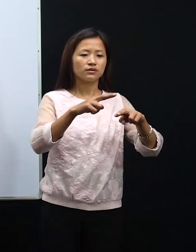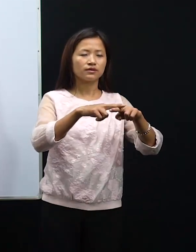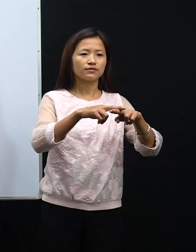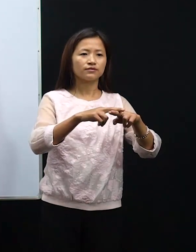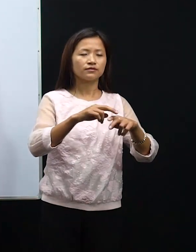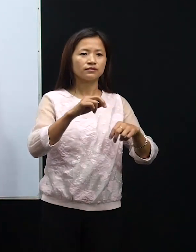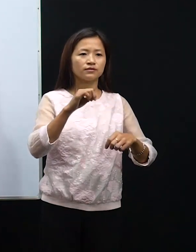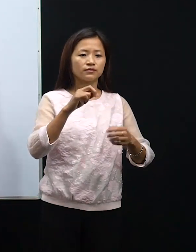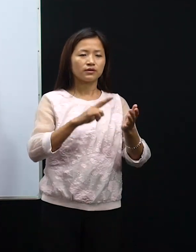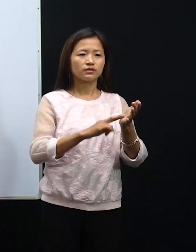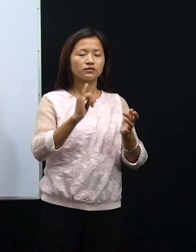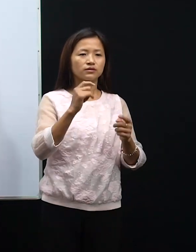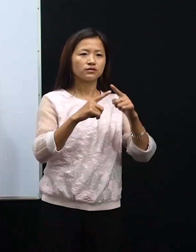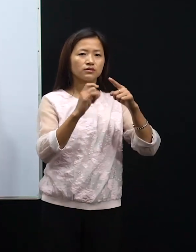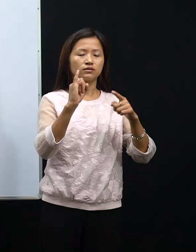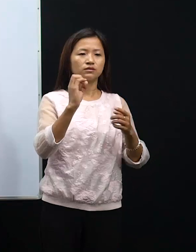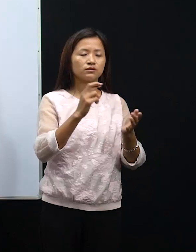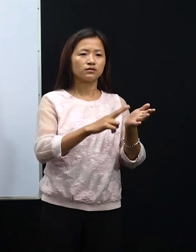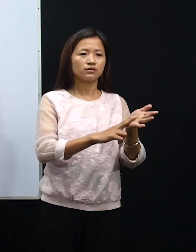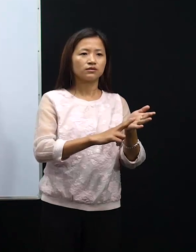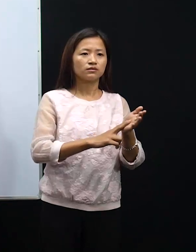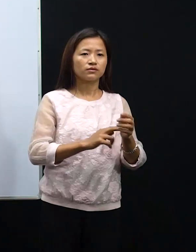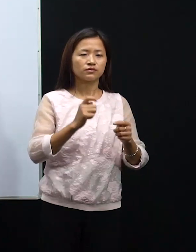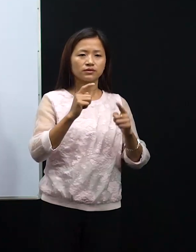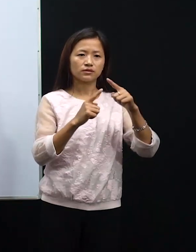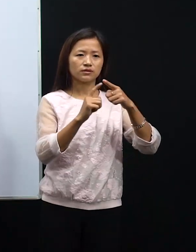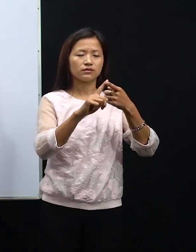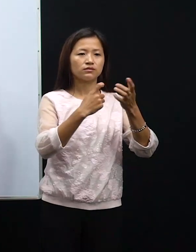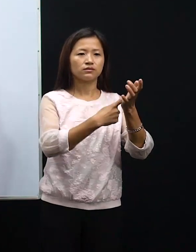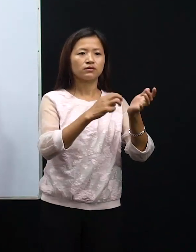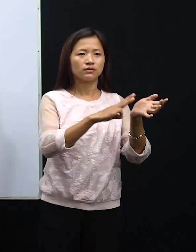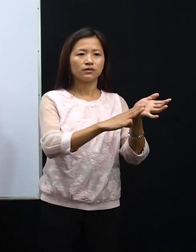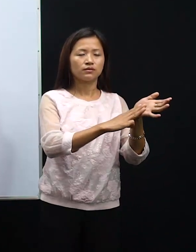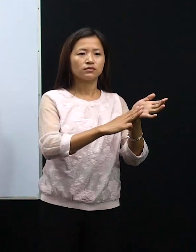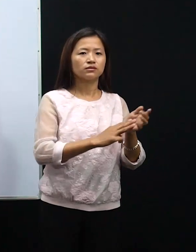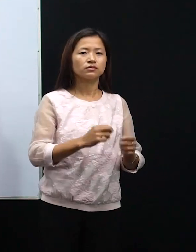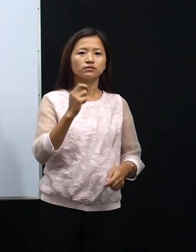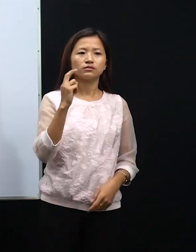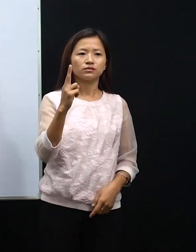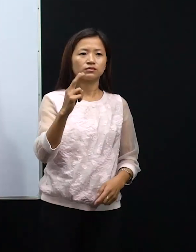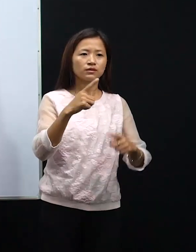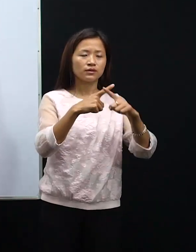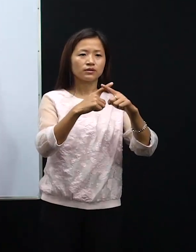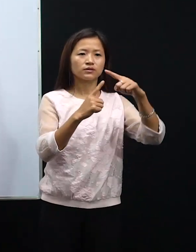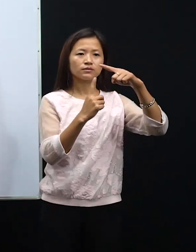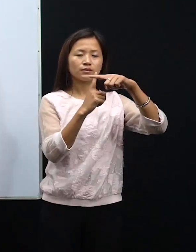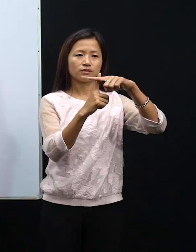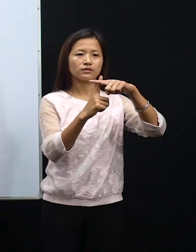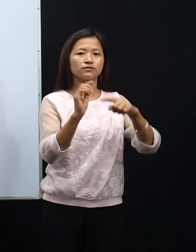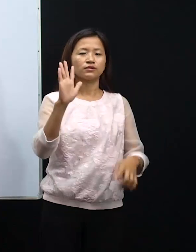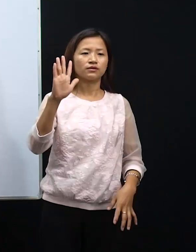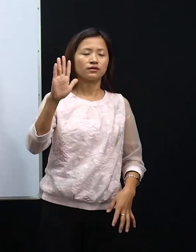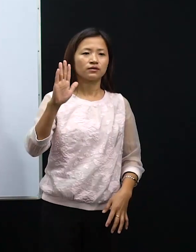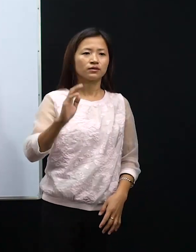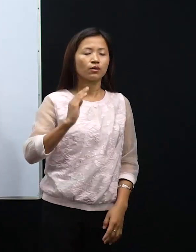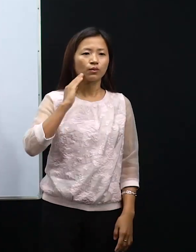term. Term. Now let us take the same example of 2x plus 5.